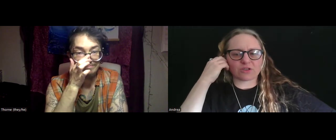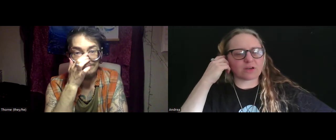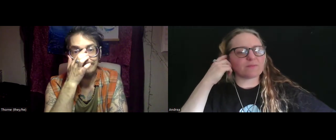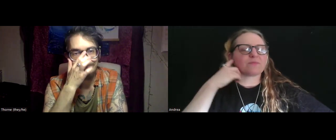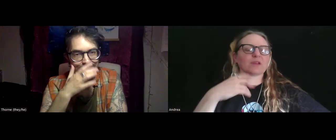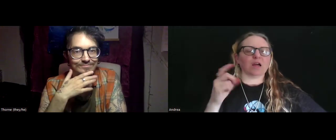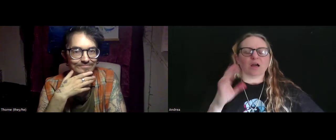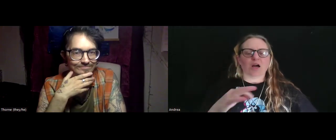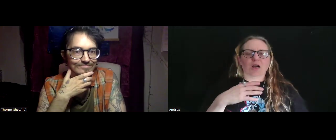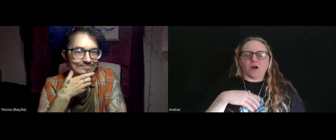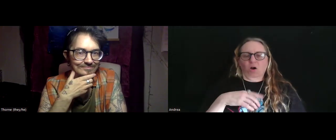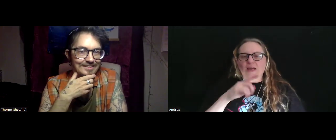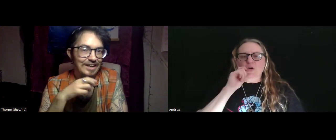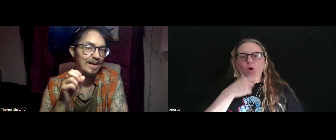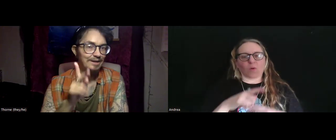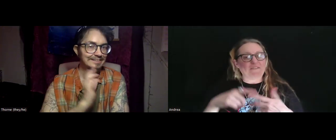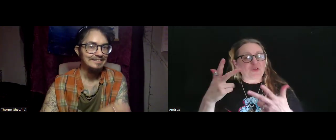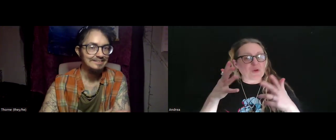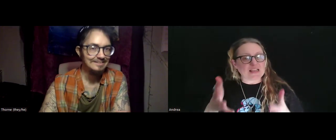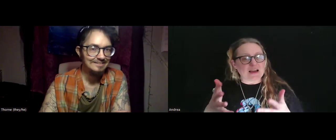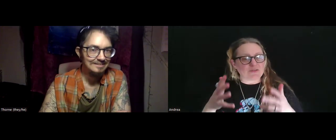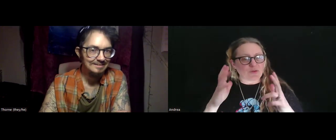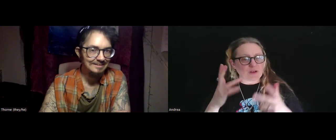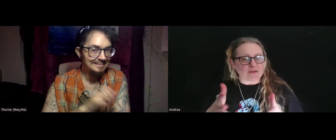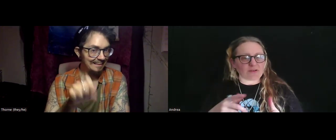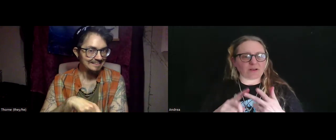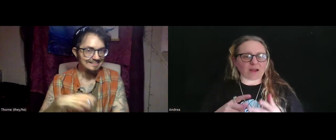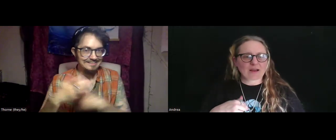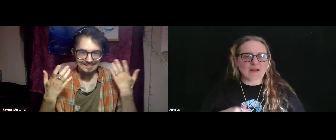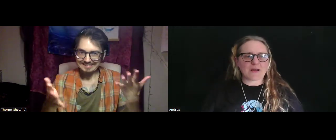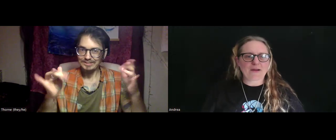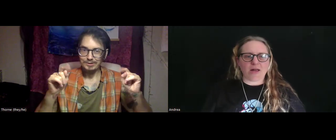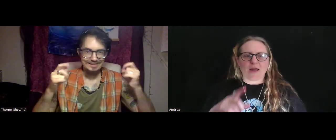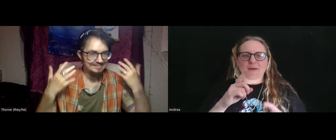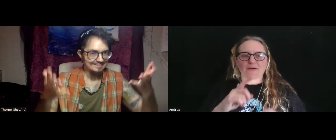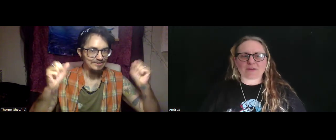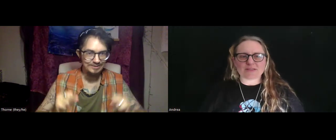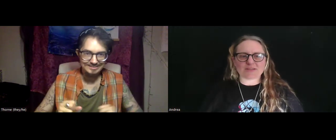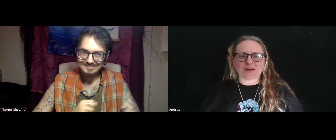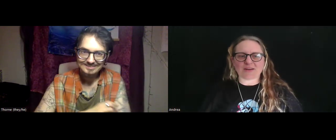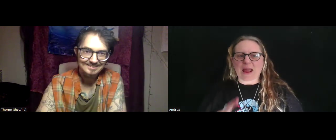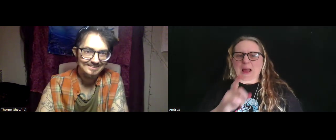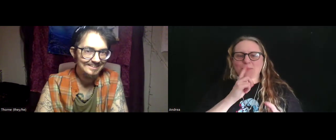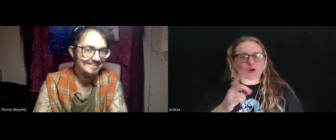sure. Okay, cool. We have three left. Three left. Okay. Well, let's do it. Okay. Mercury